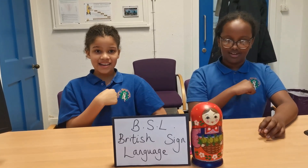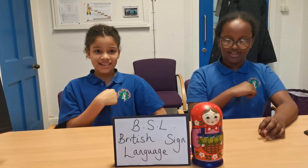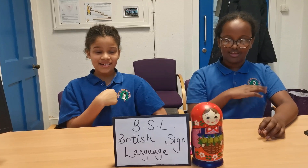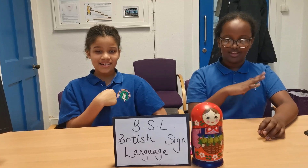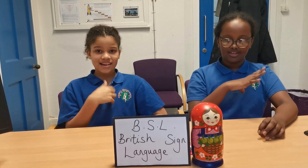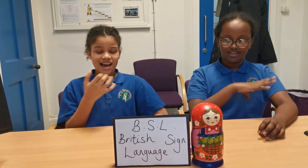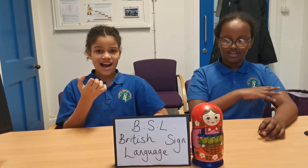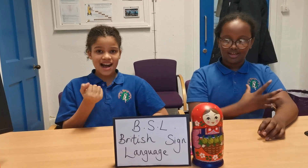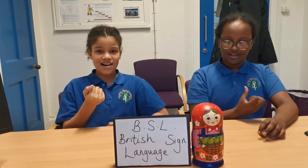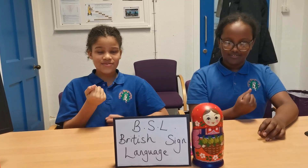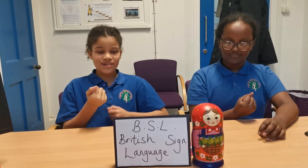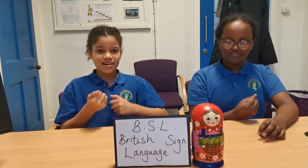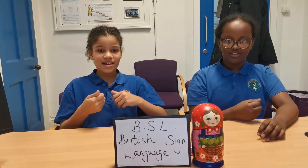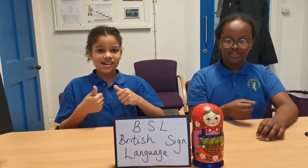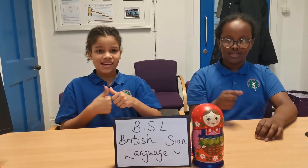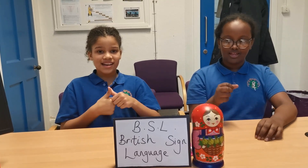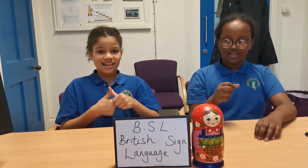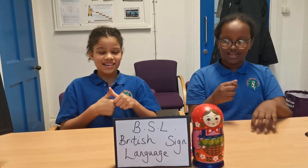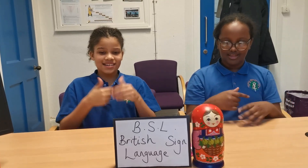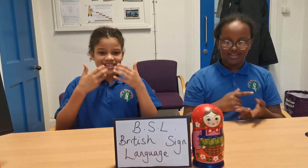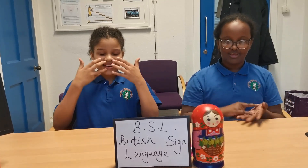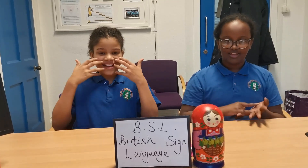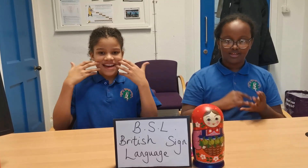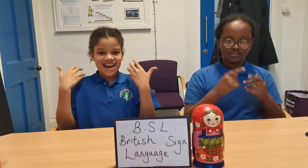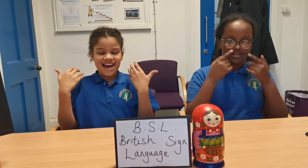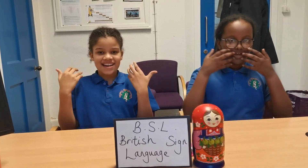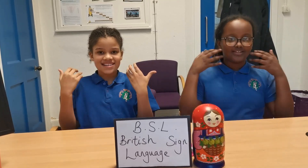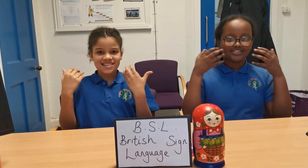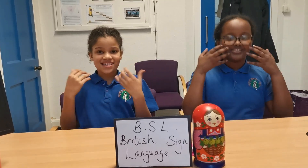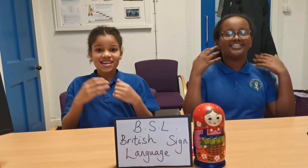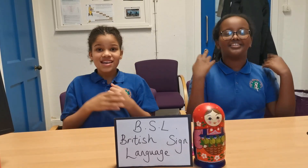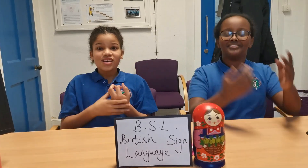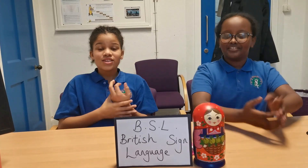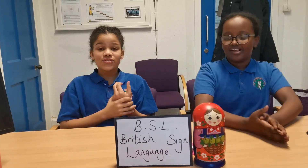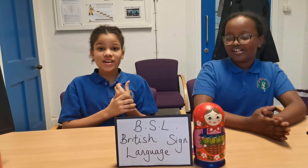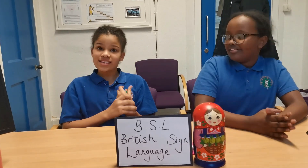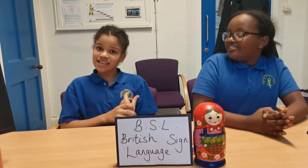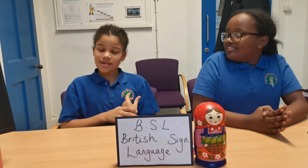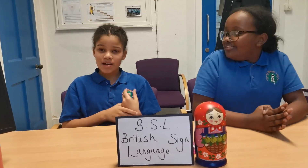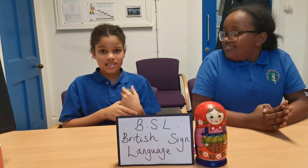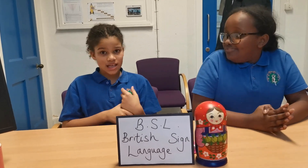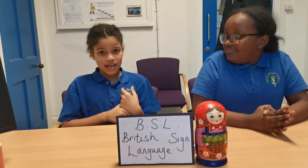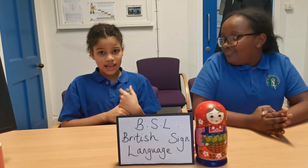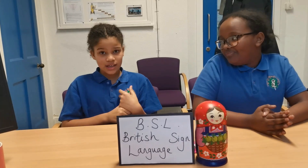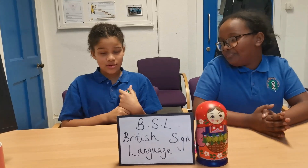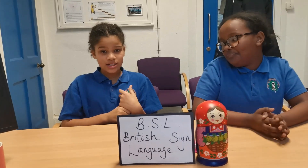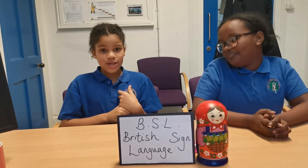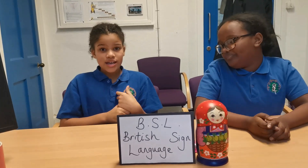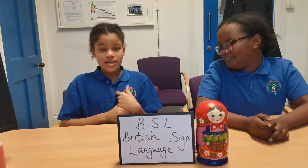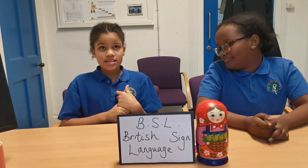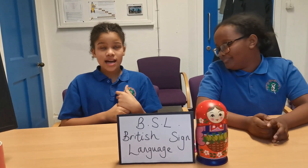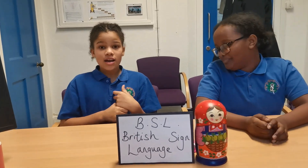I have a cat? The funny thing about sign language is that,